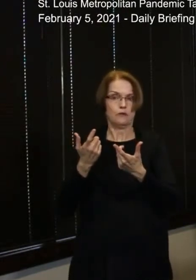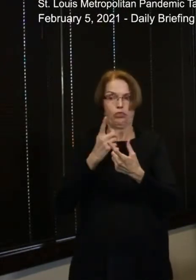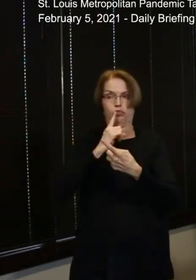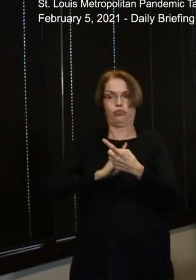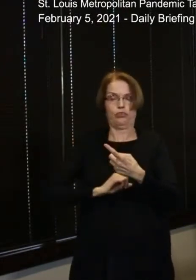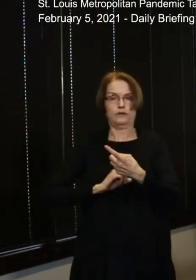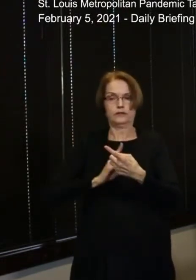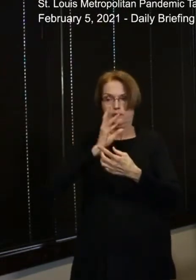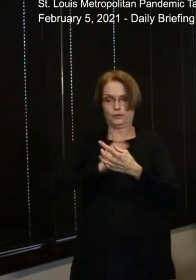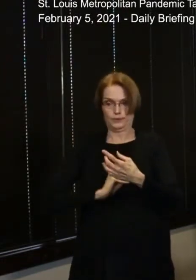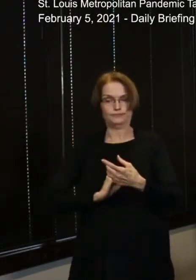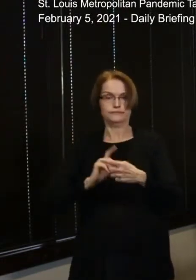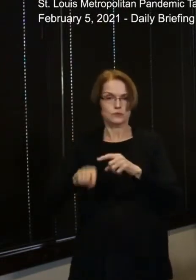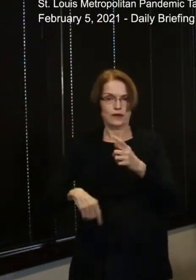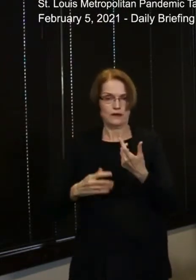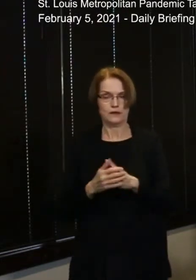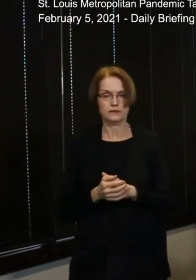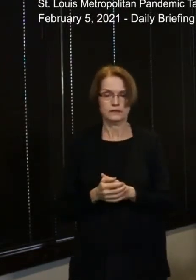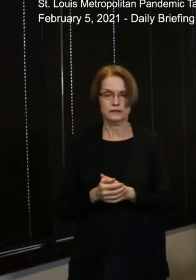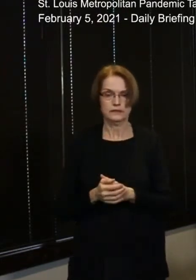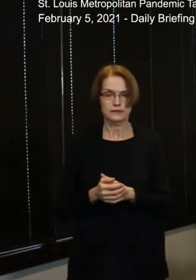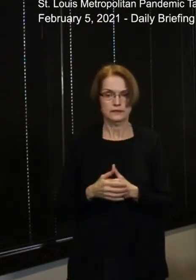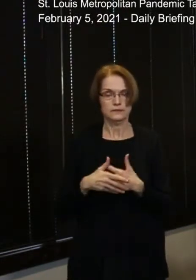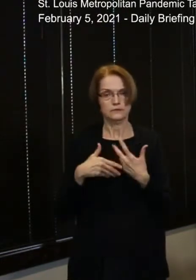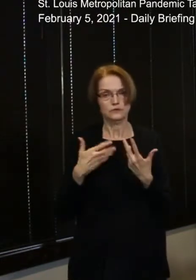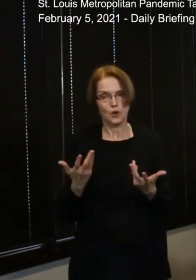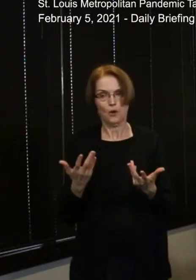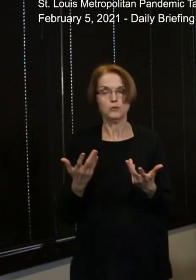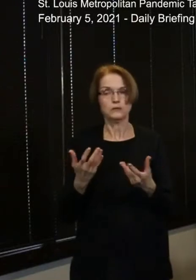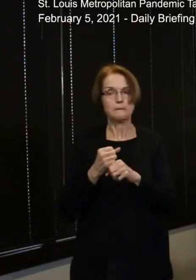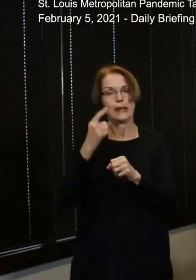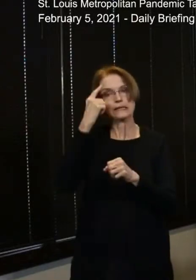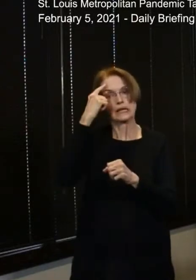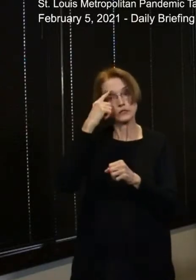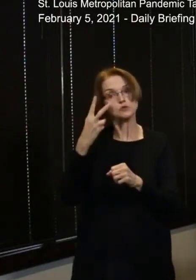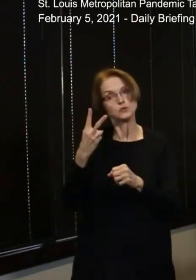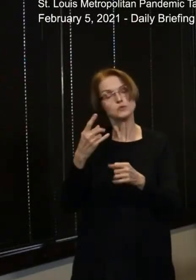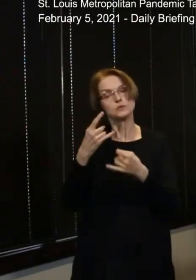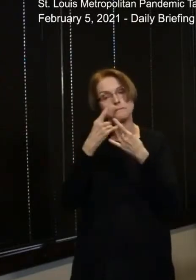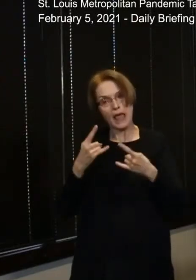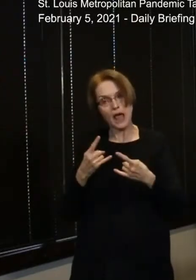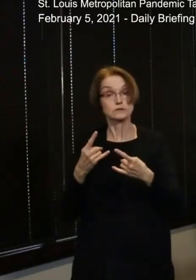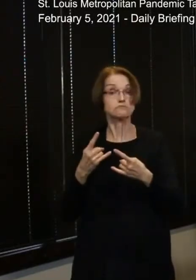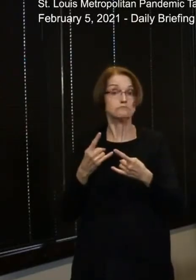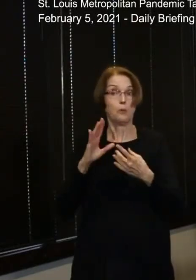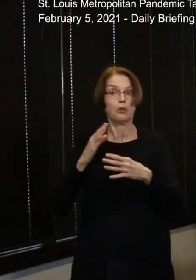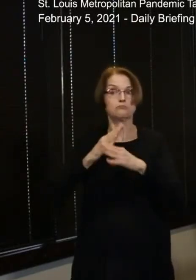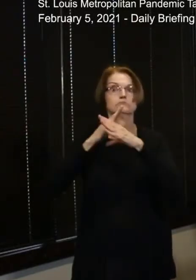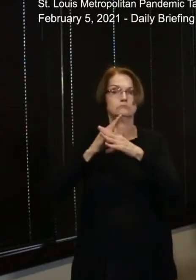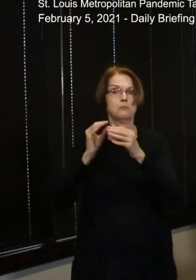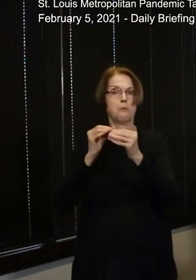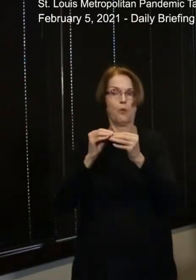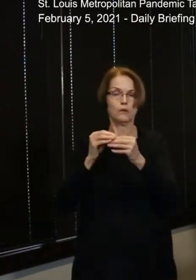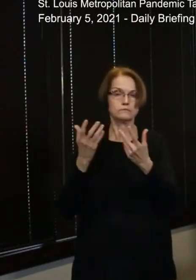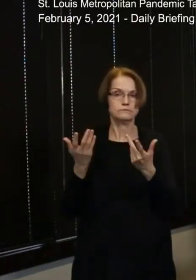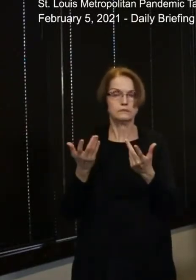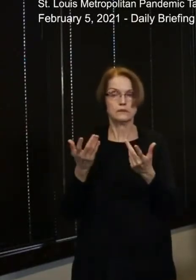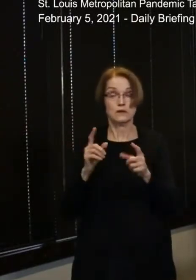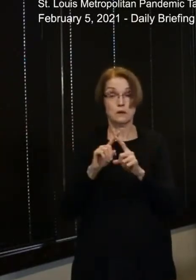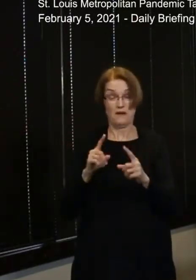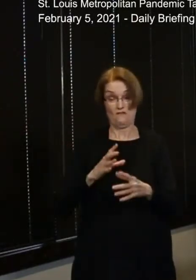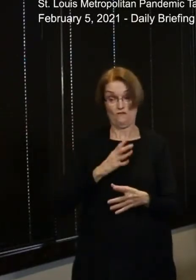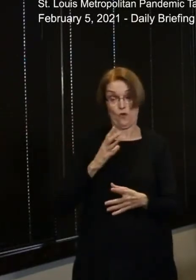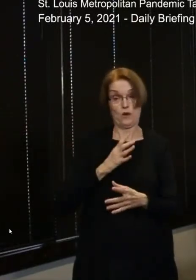COVID-19. And so just from the pure physics of it makes sense. But I have not seen any sort of more